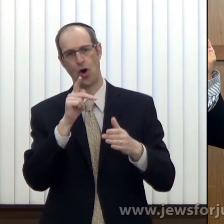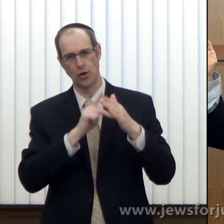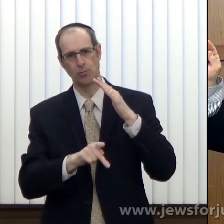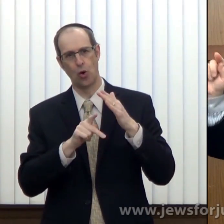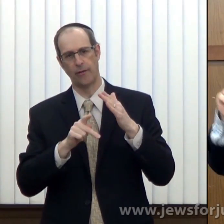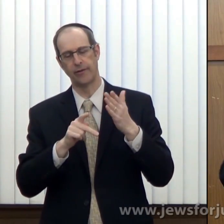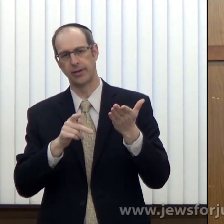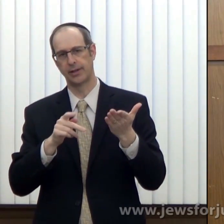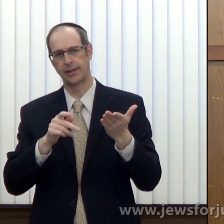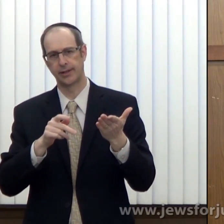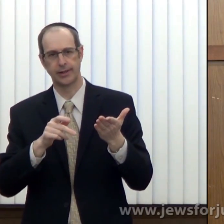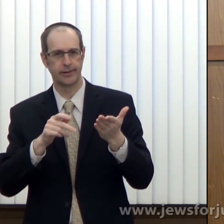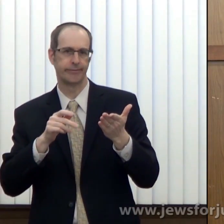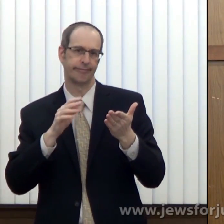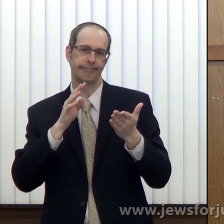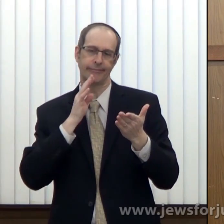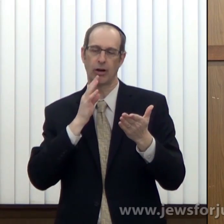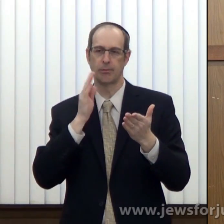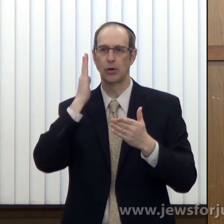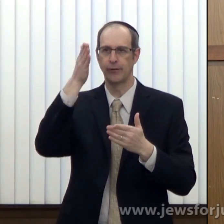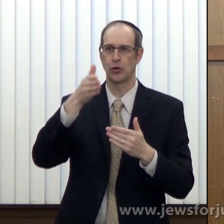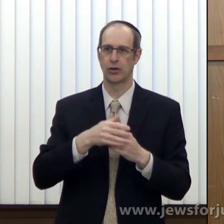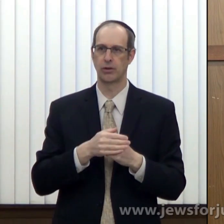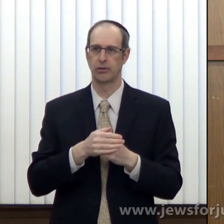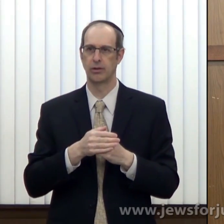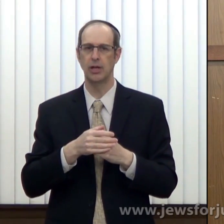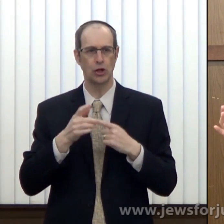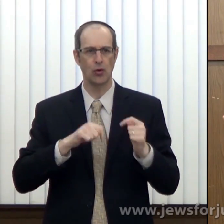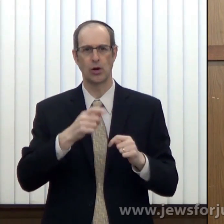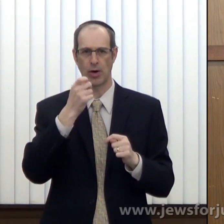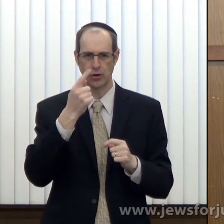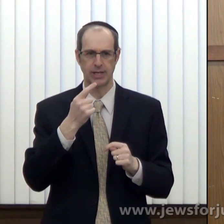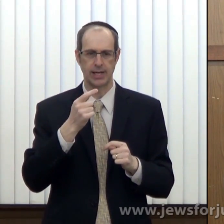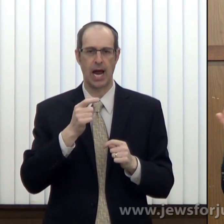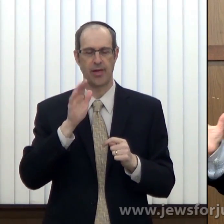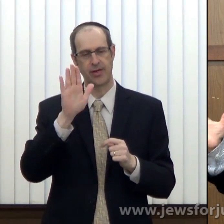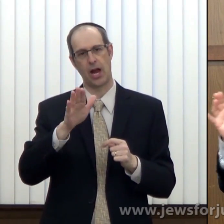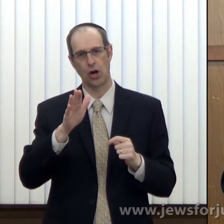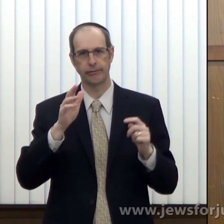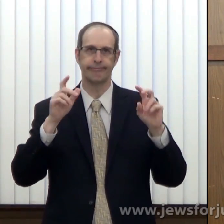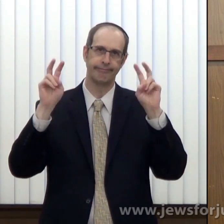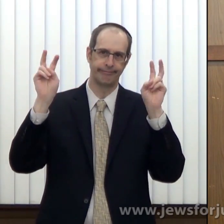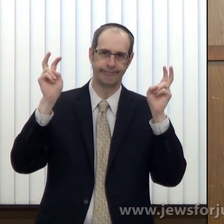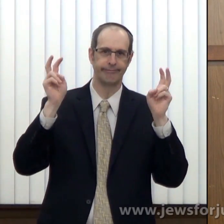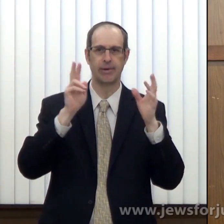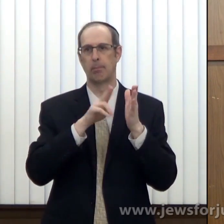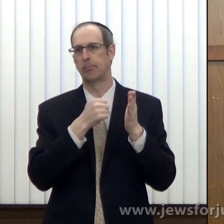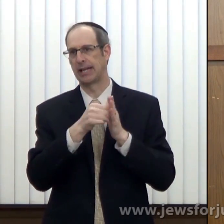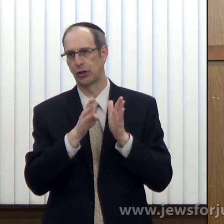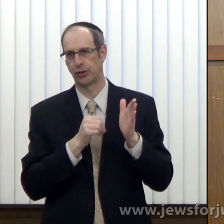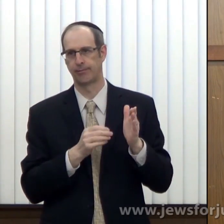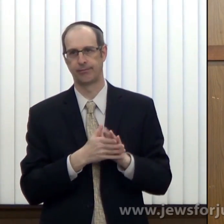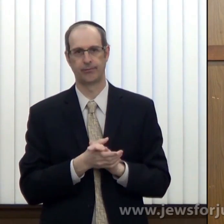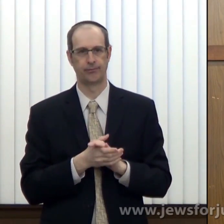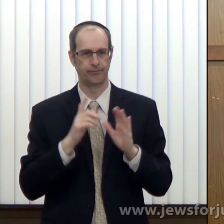future. Let's try to understand what picture they painted. What kind of picture do they